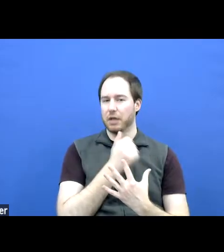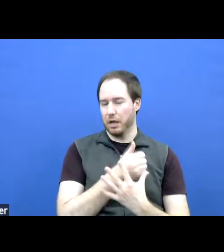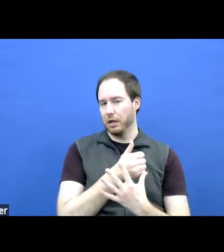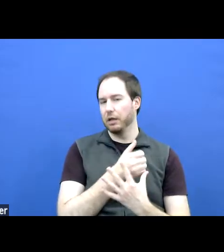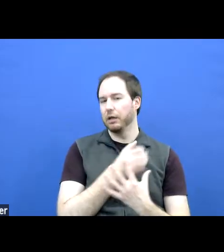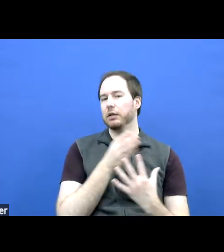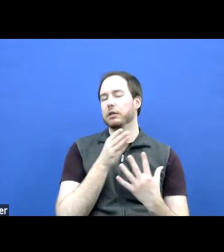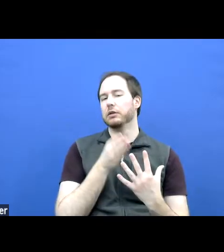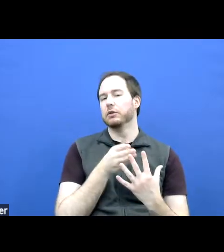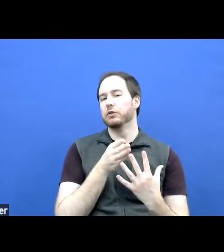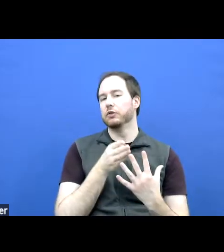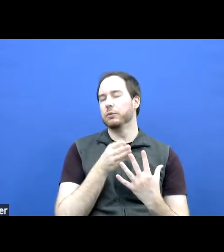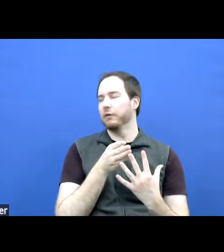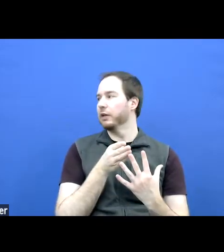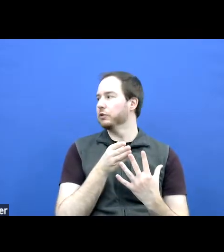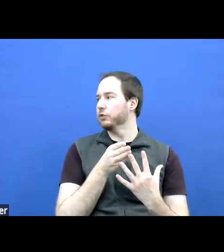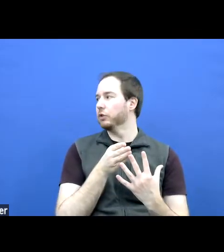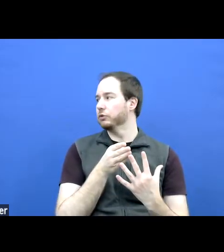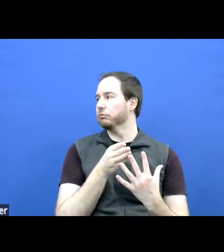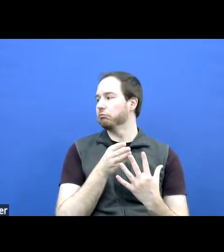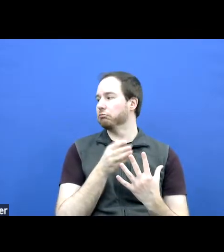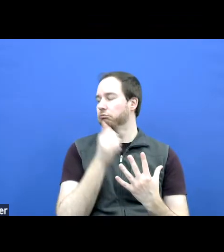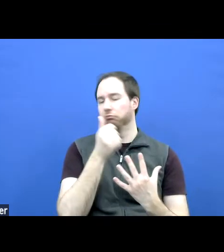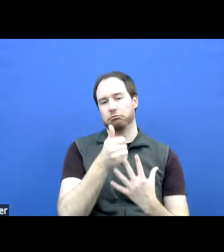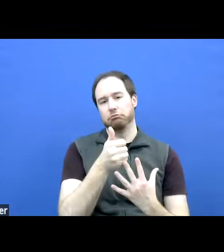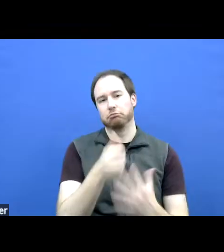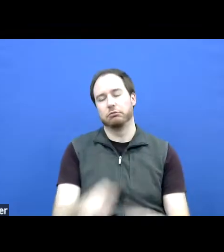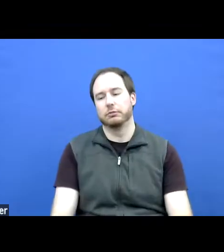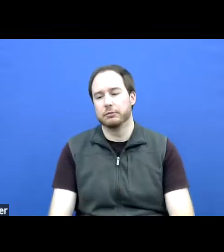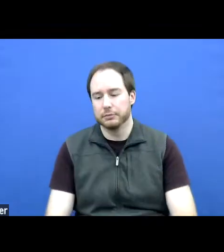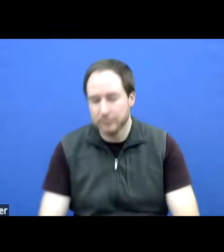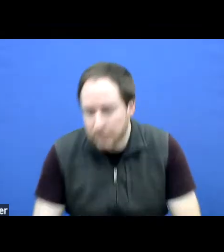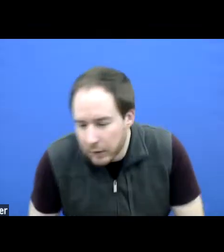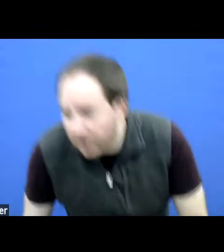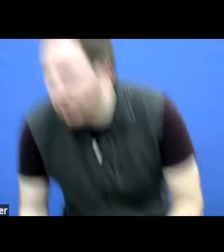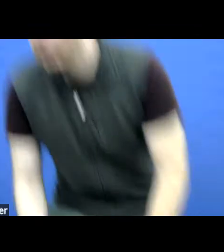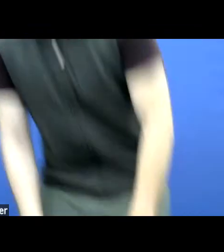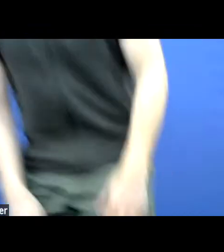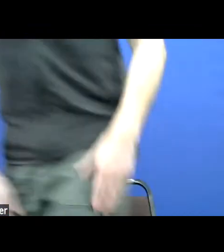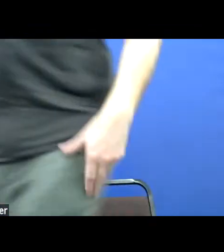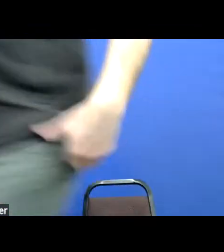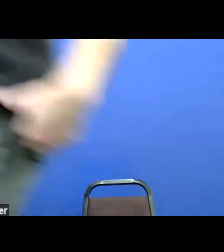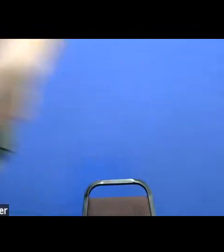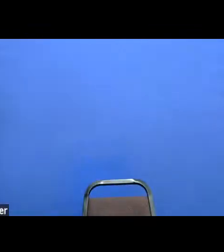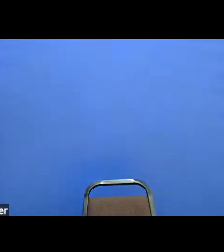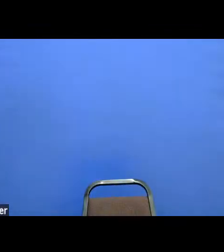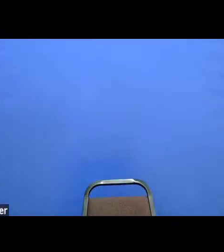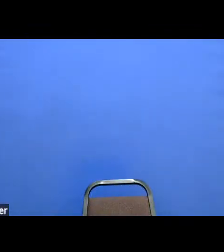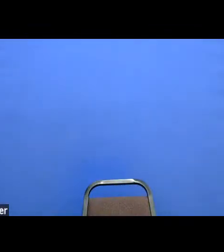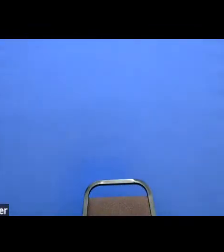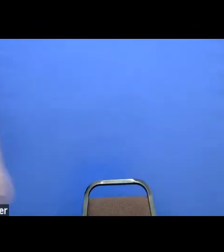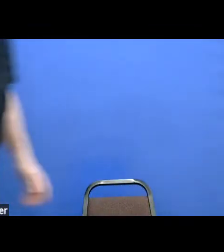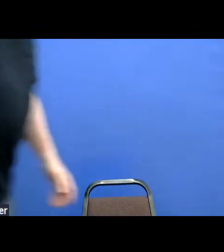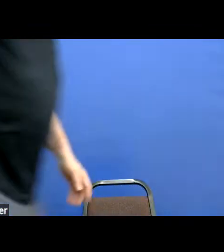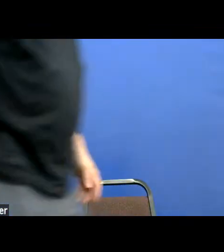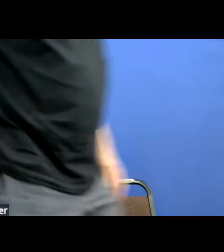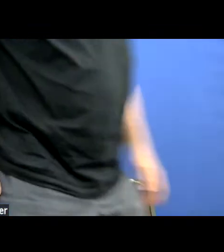Owens, Aye. Supervisor Schultz. Aye. Fellow board members, I have